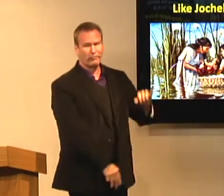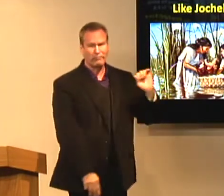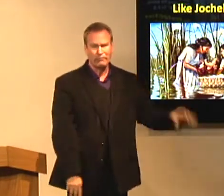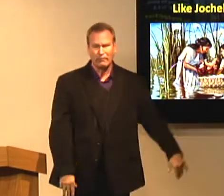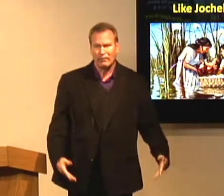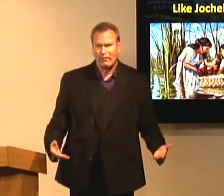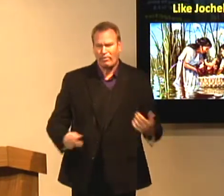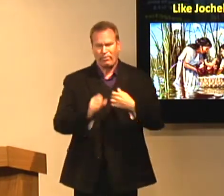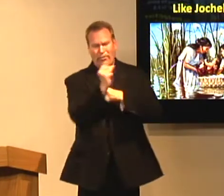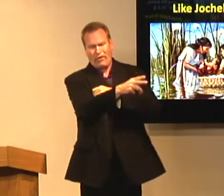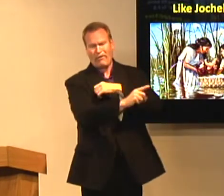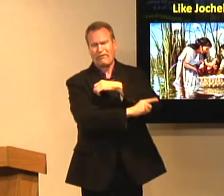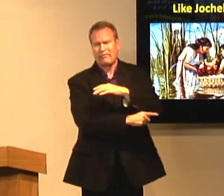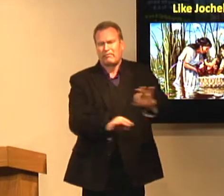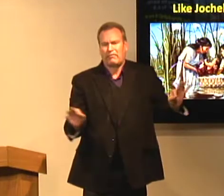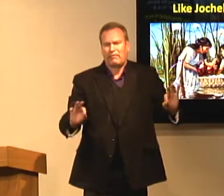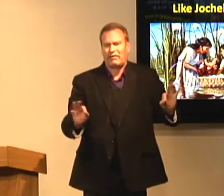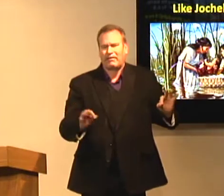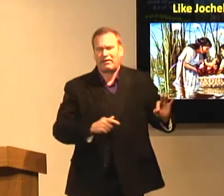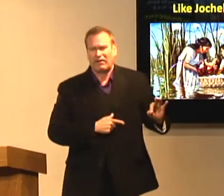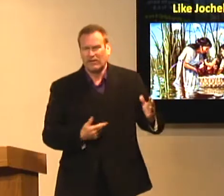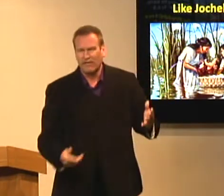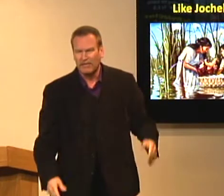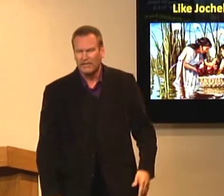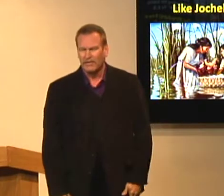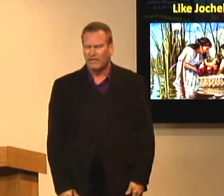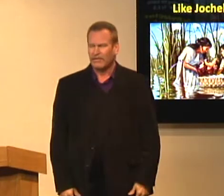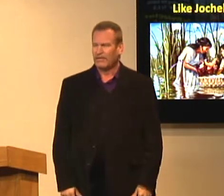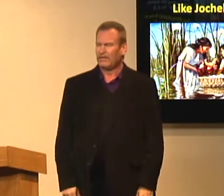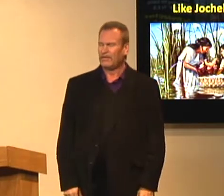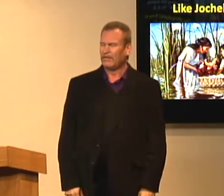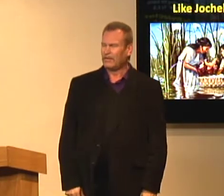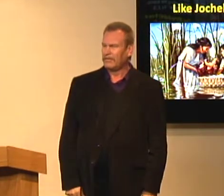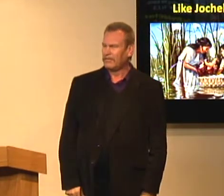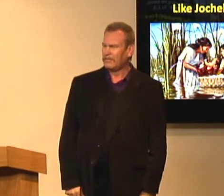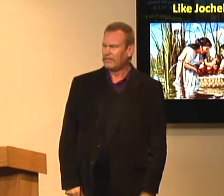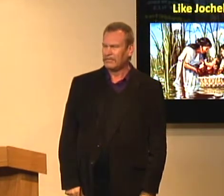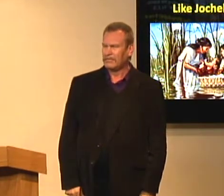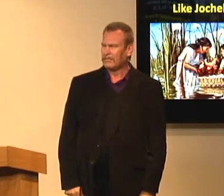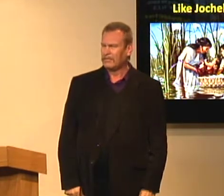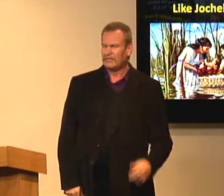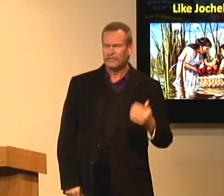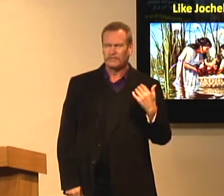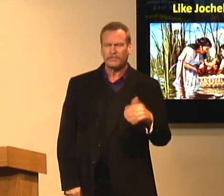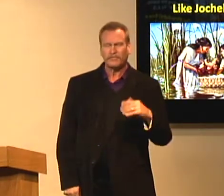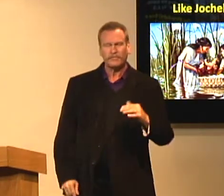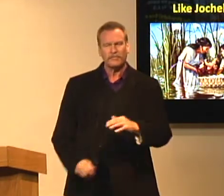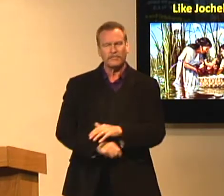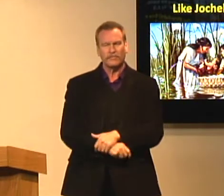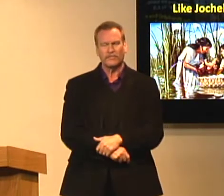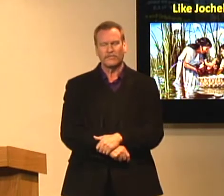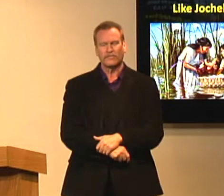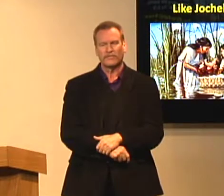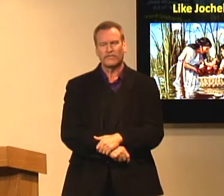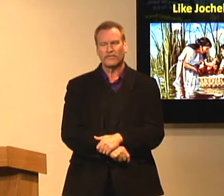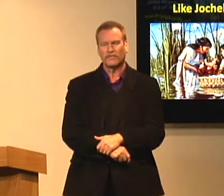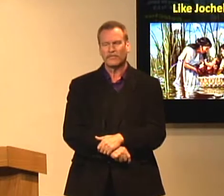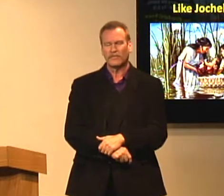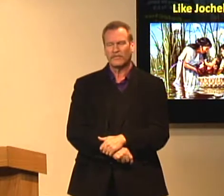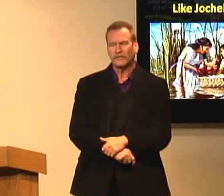in the trash. It's like people feel like it's insignificant, like it's not a life. These